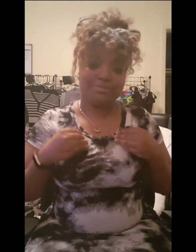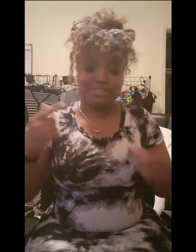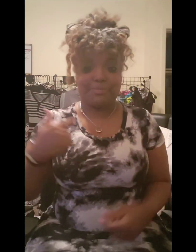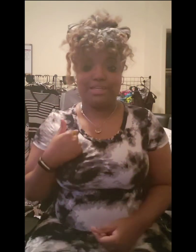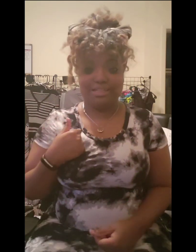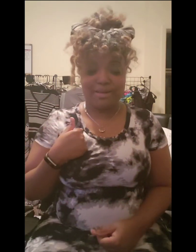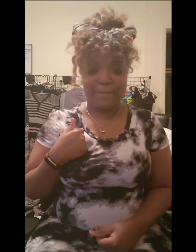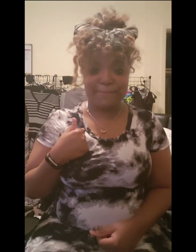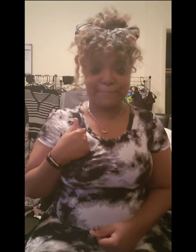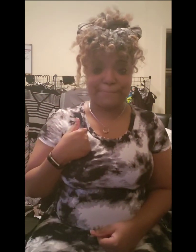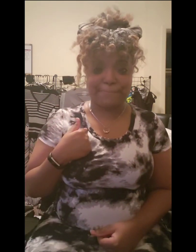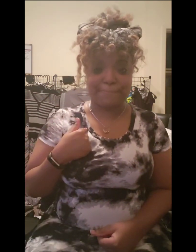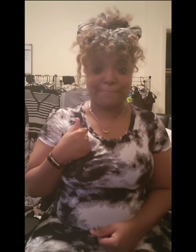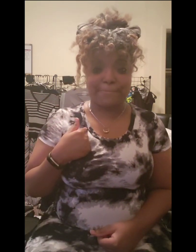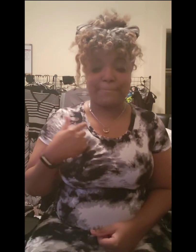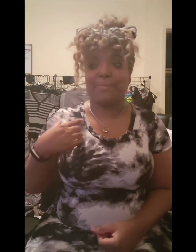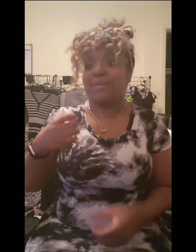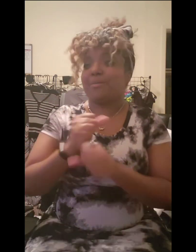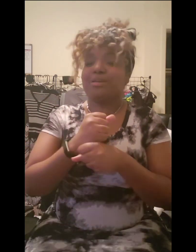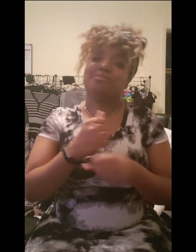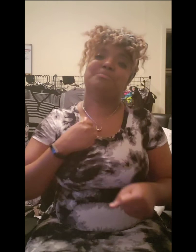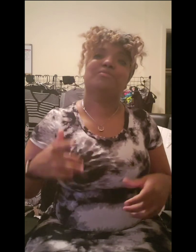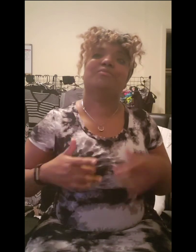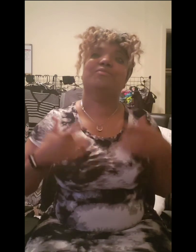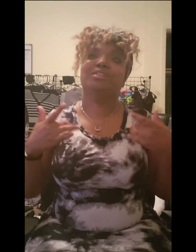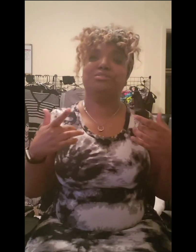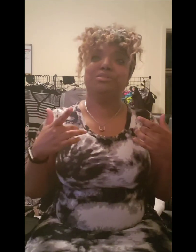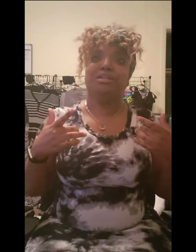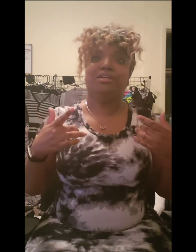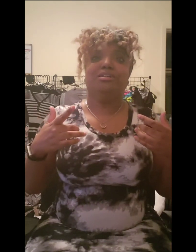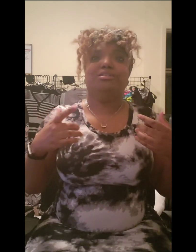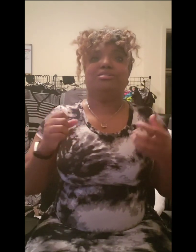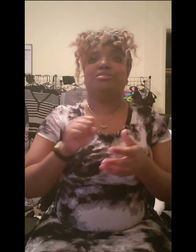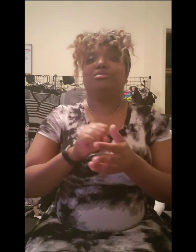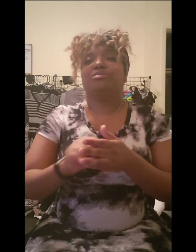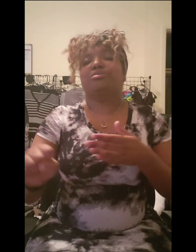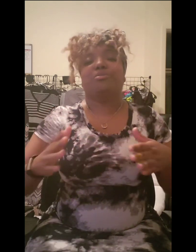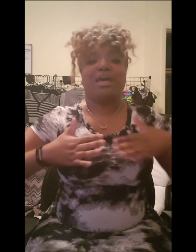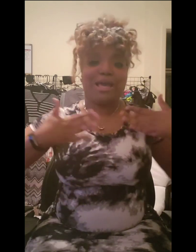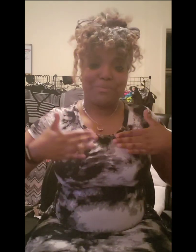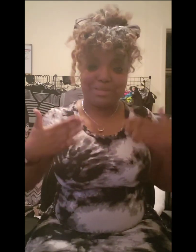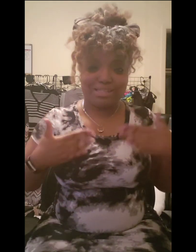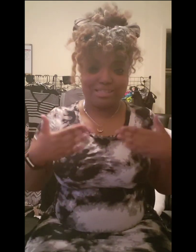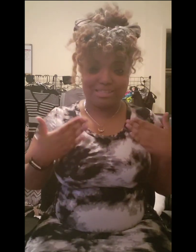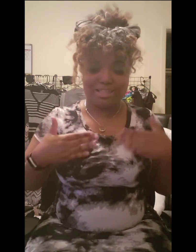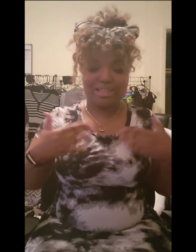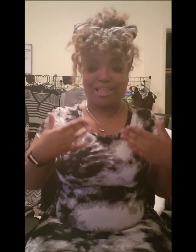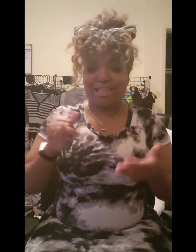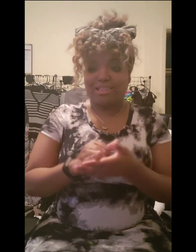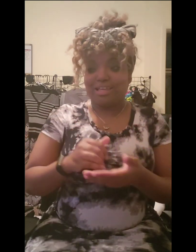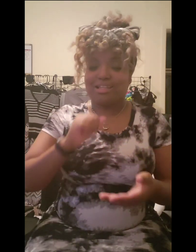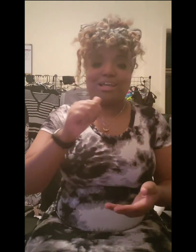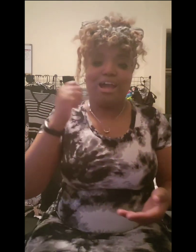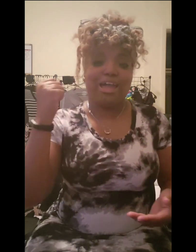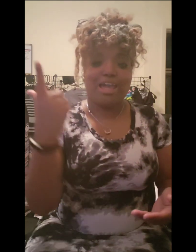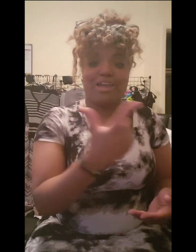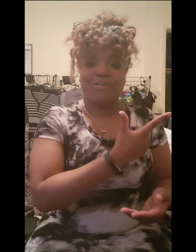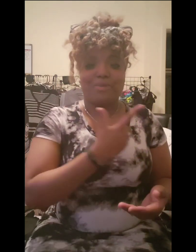I thank everyone who has accepted me for me. It makes me feel so beautiful and so,